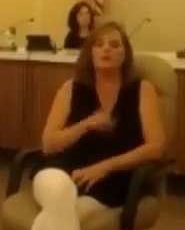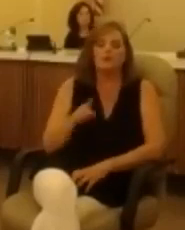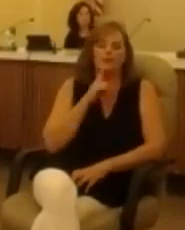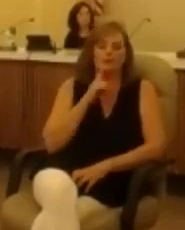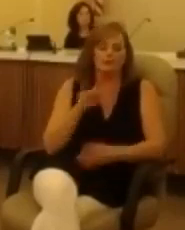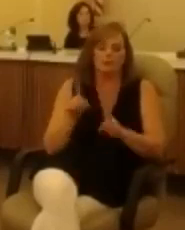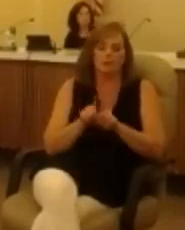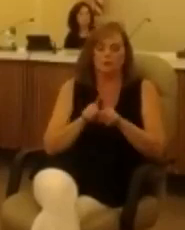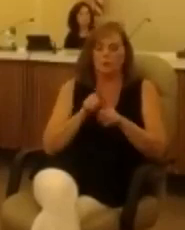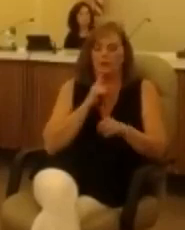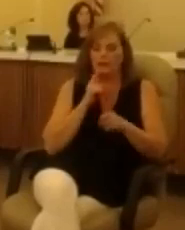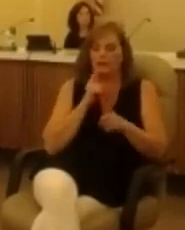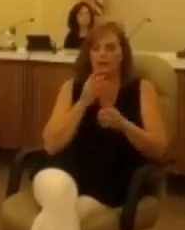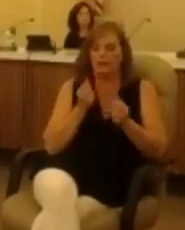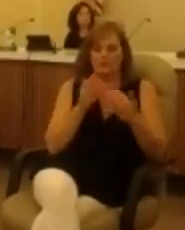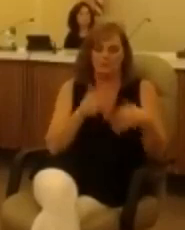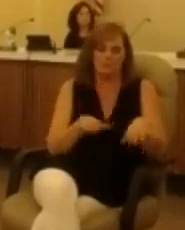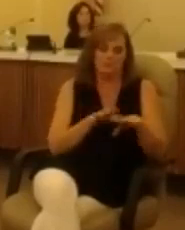at